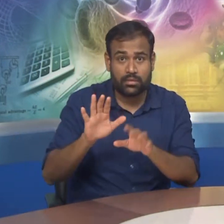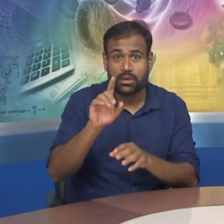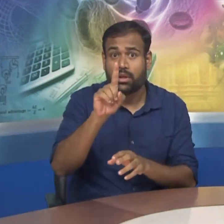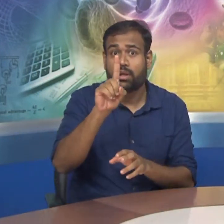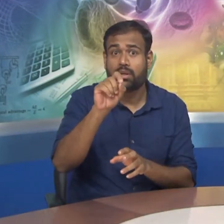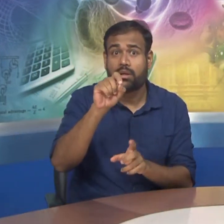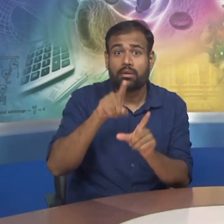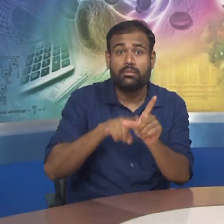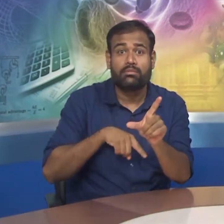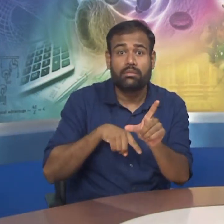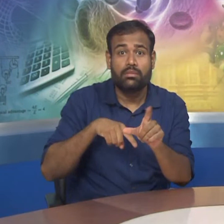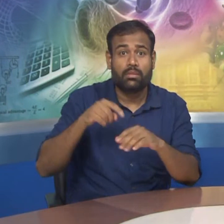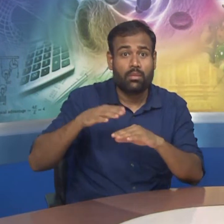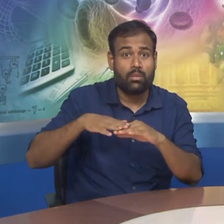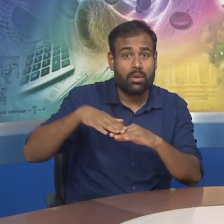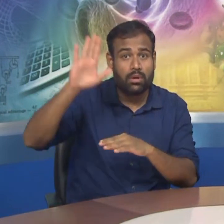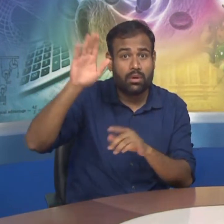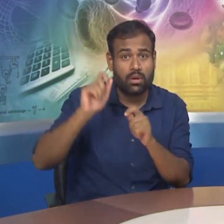such courts.